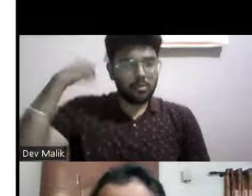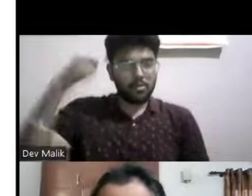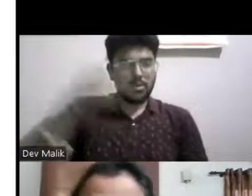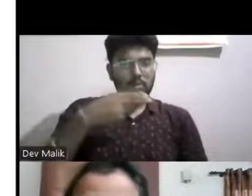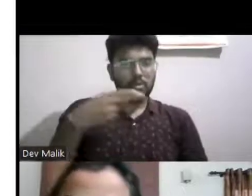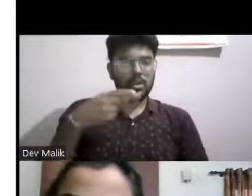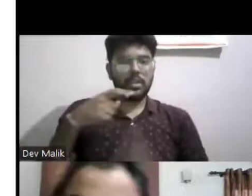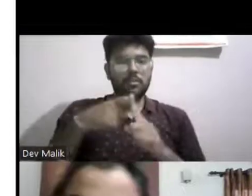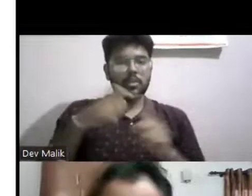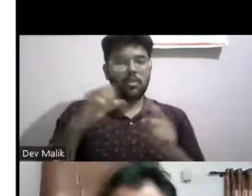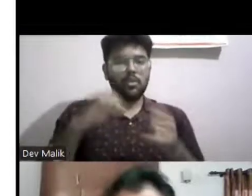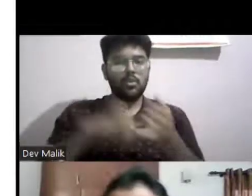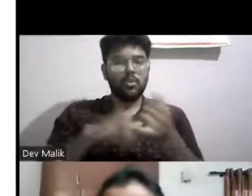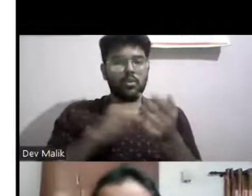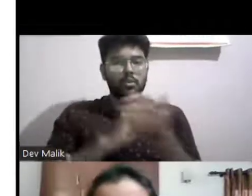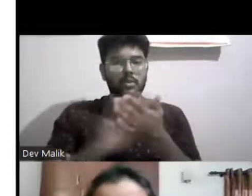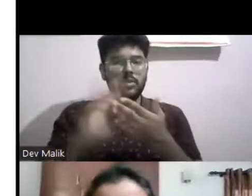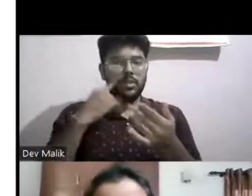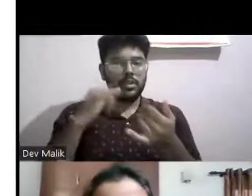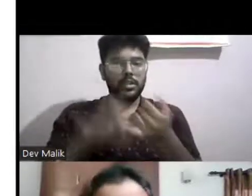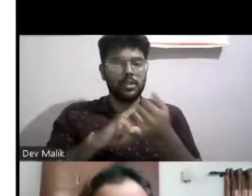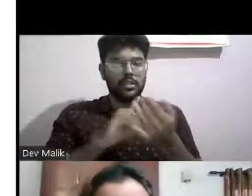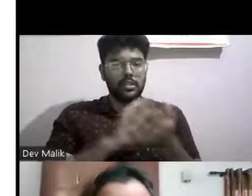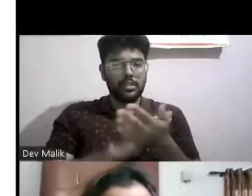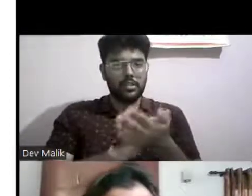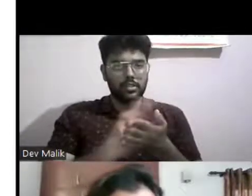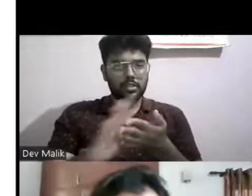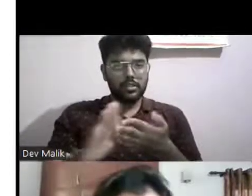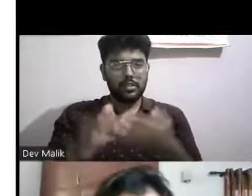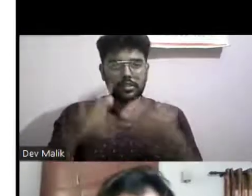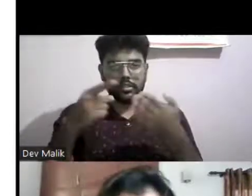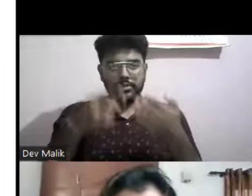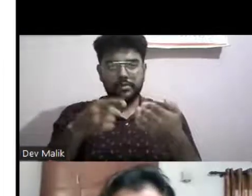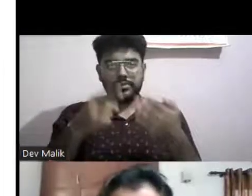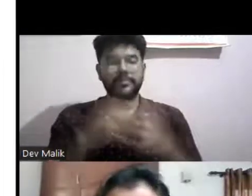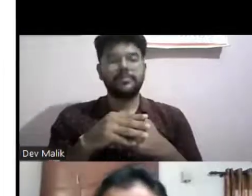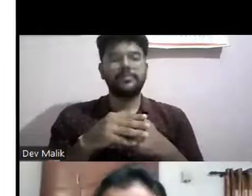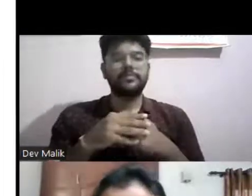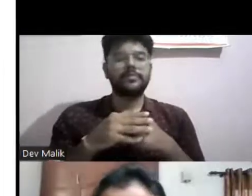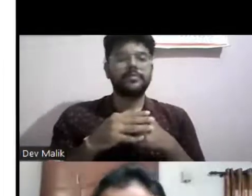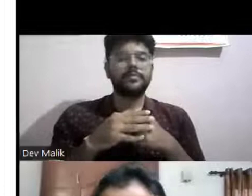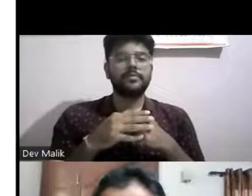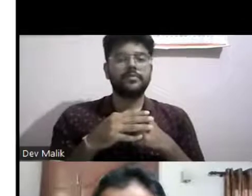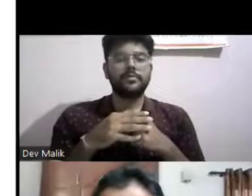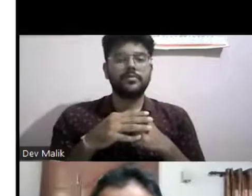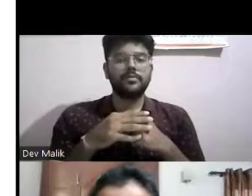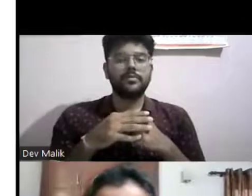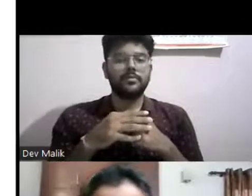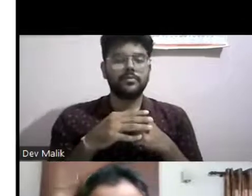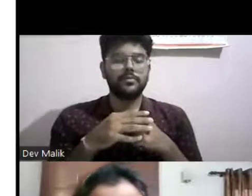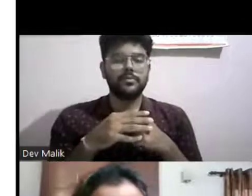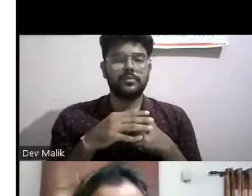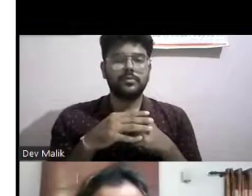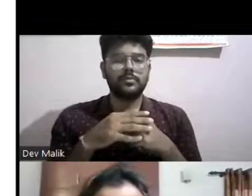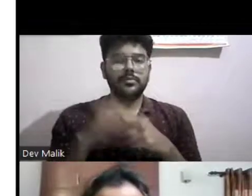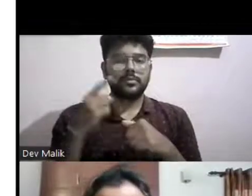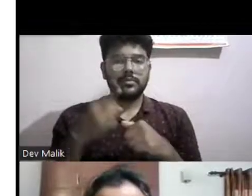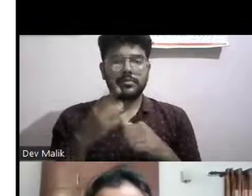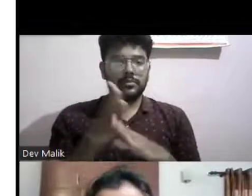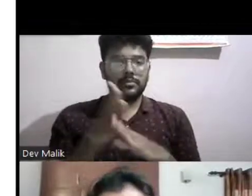So this is the opening scene of film Coaches. And before these